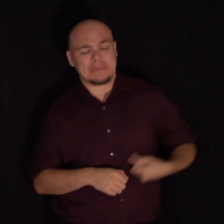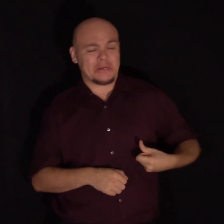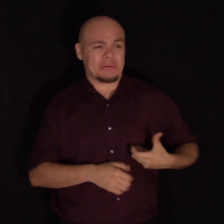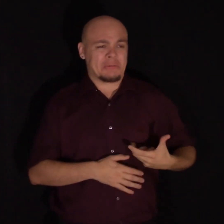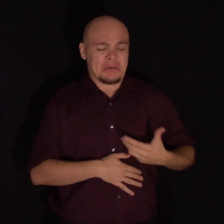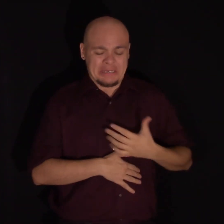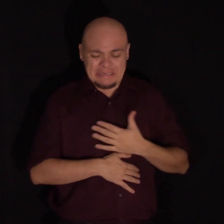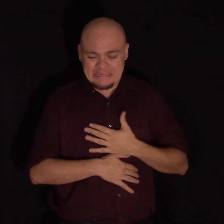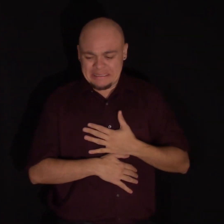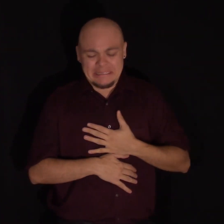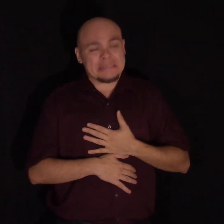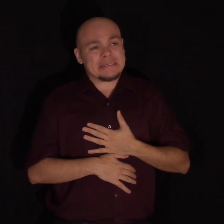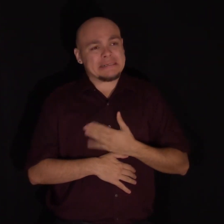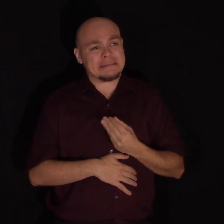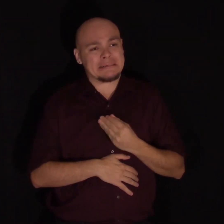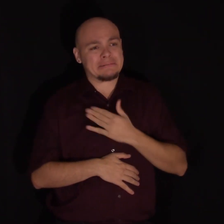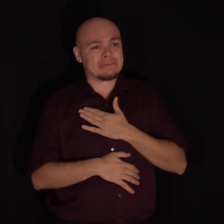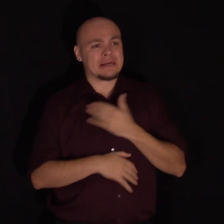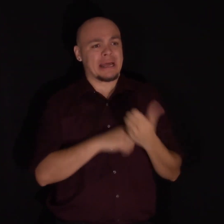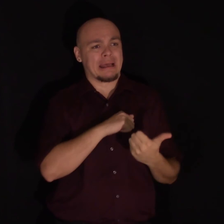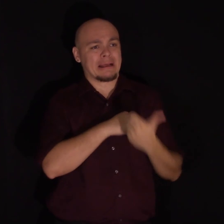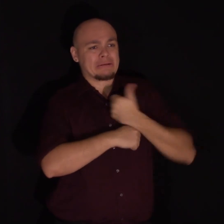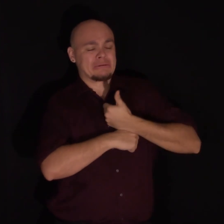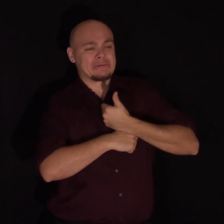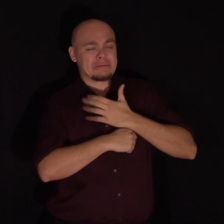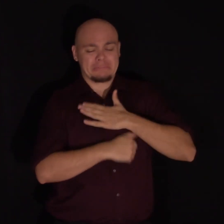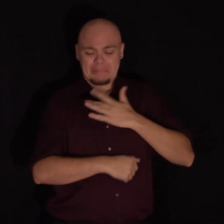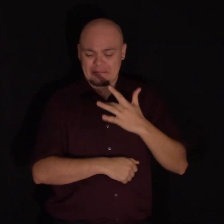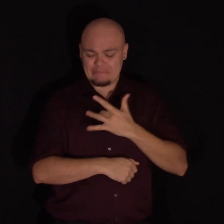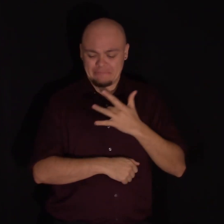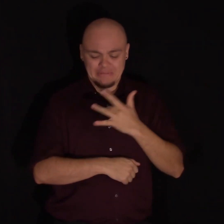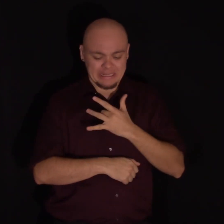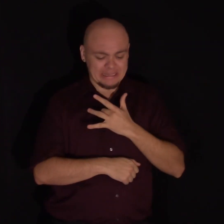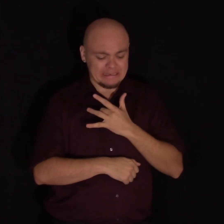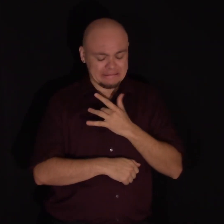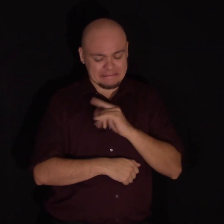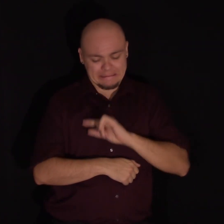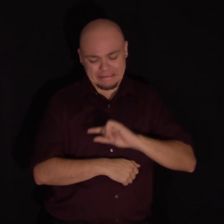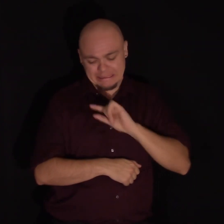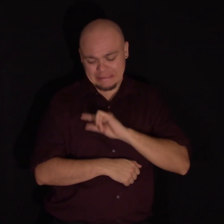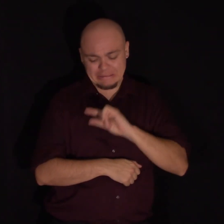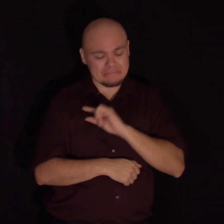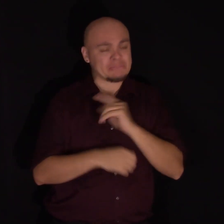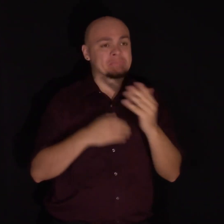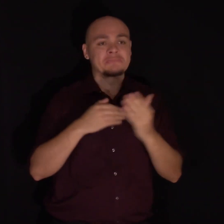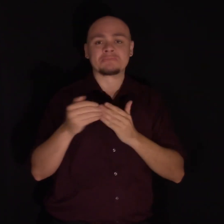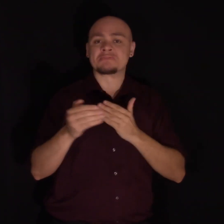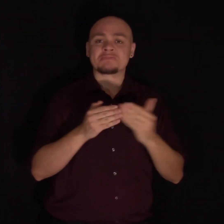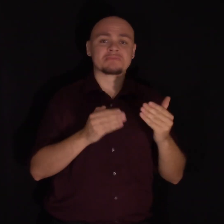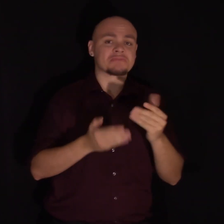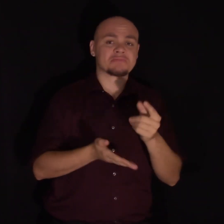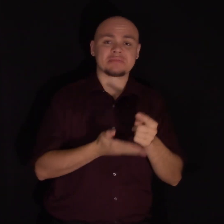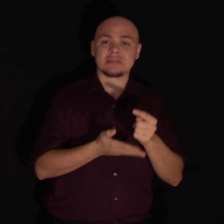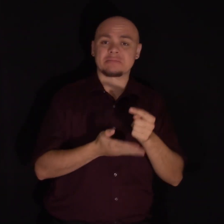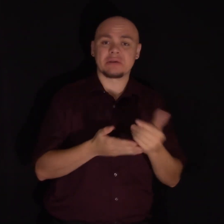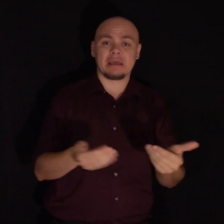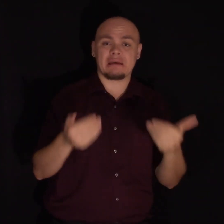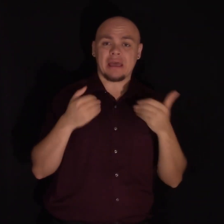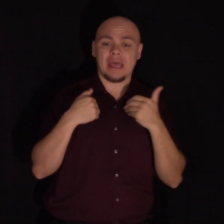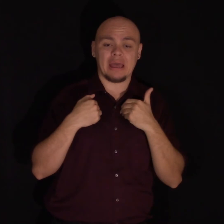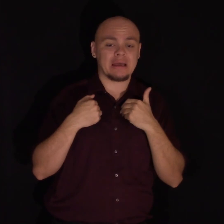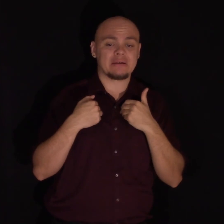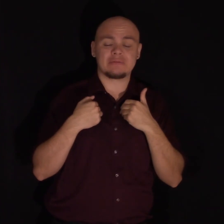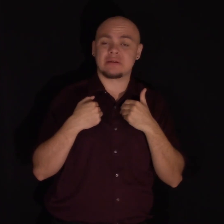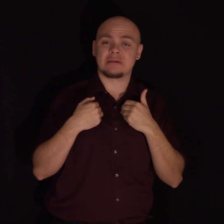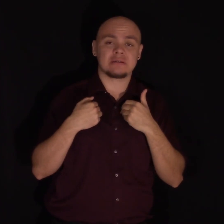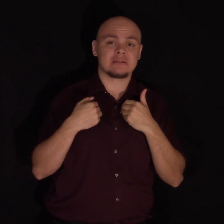It carries accusation and taps into my feelings of guilt that no matter how much therapy I've had, I will never